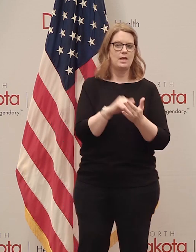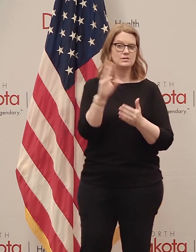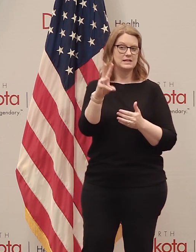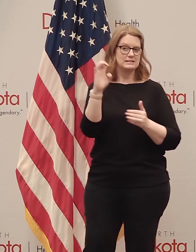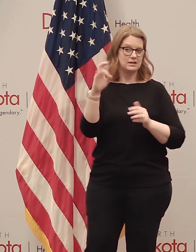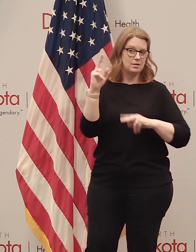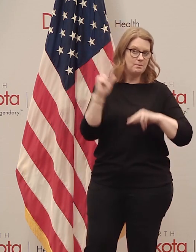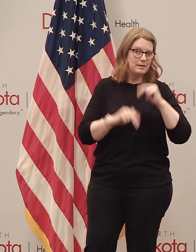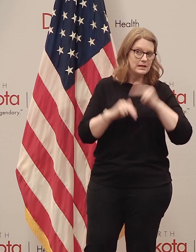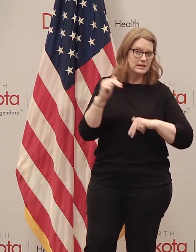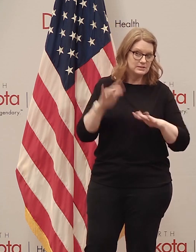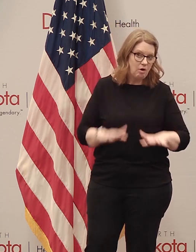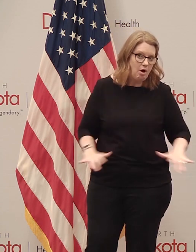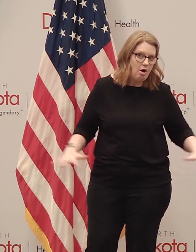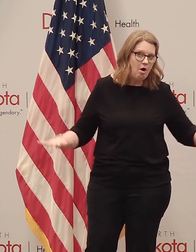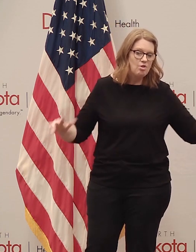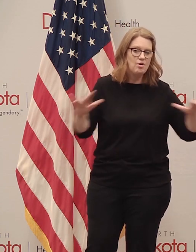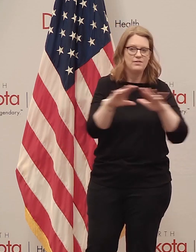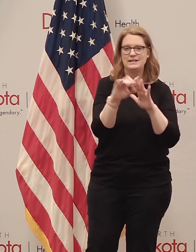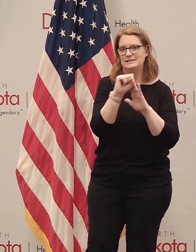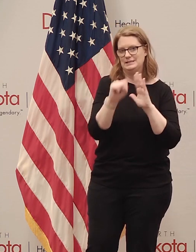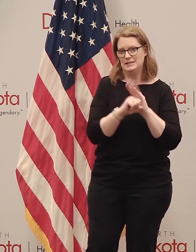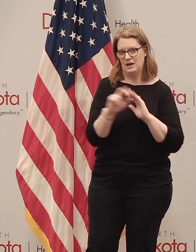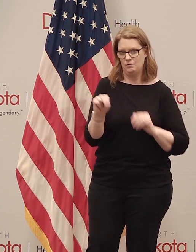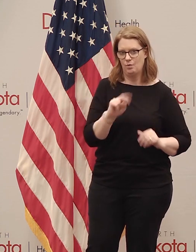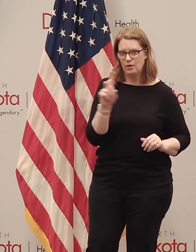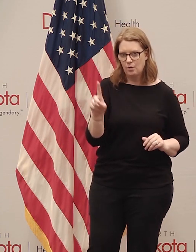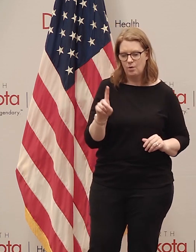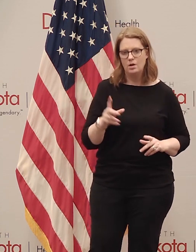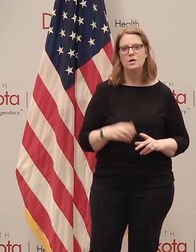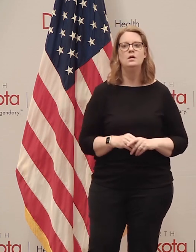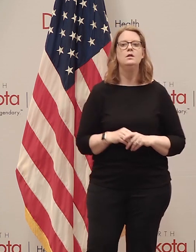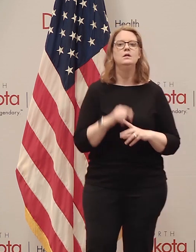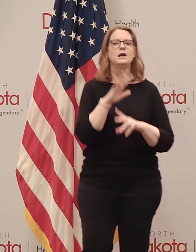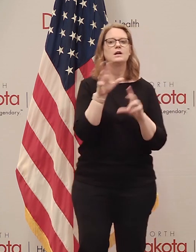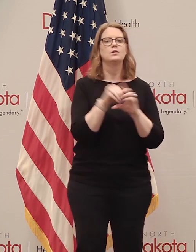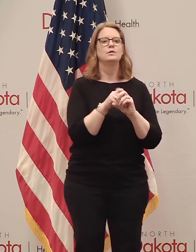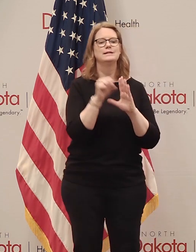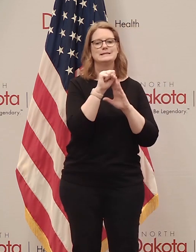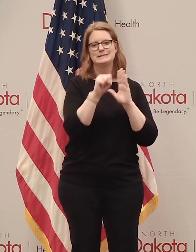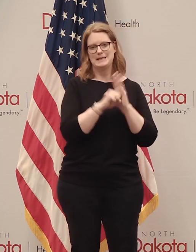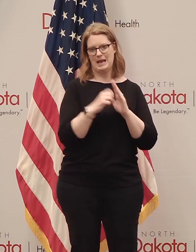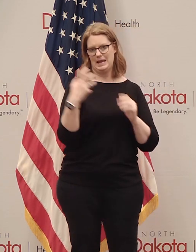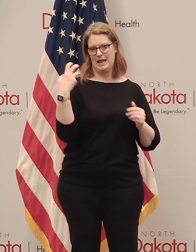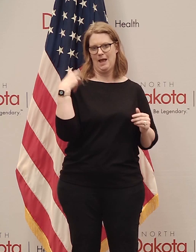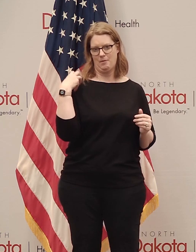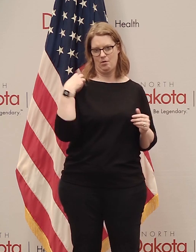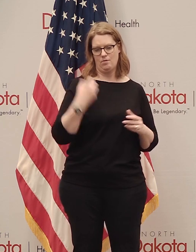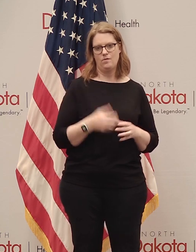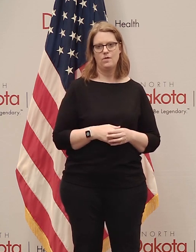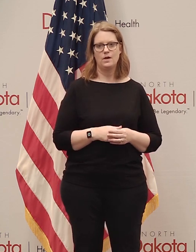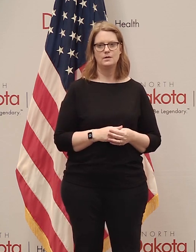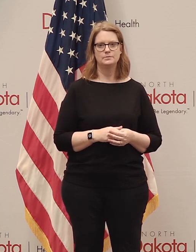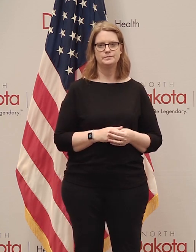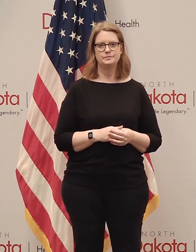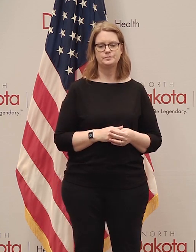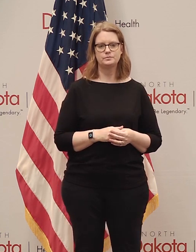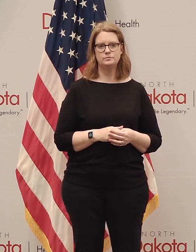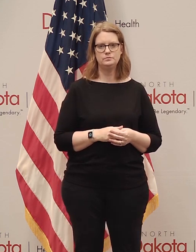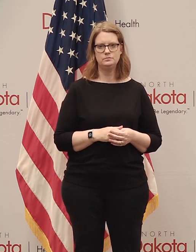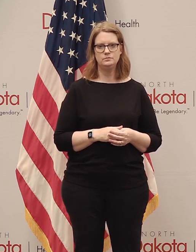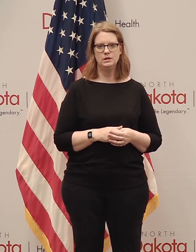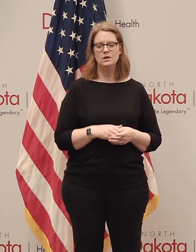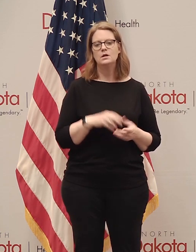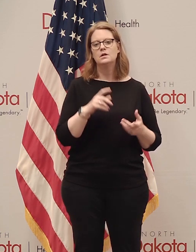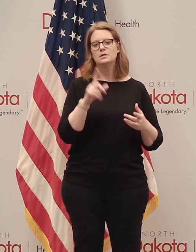buildings spread all across the state of North Dakota, including, of course, the state capitol. They're going to be subject to